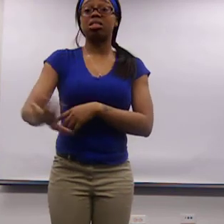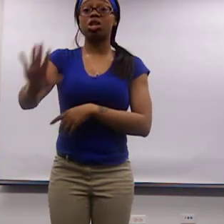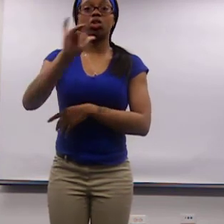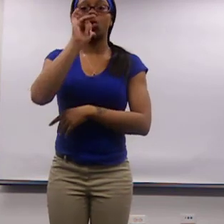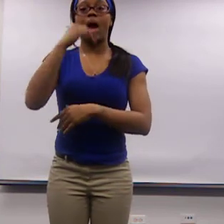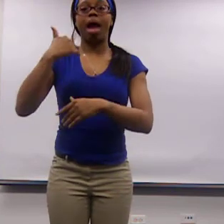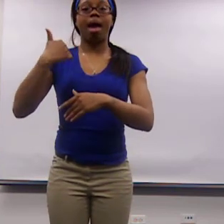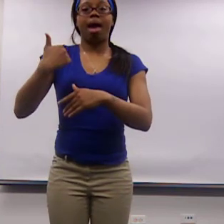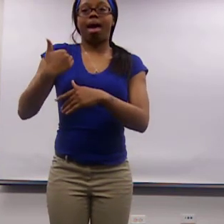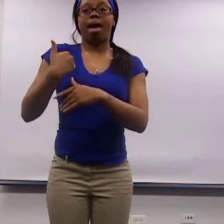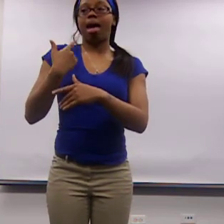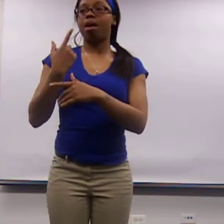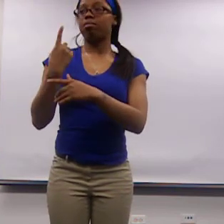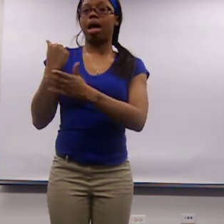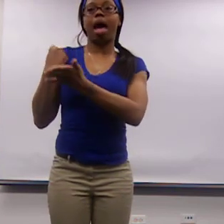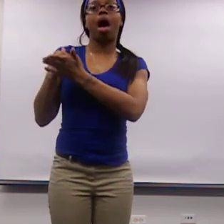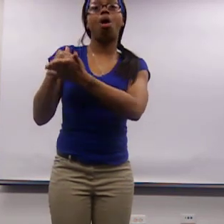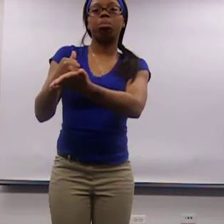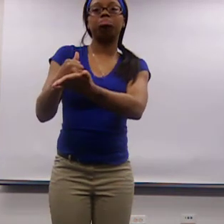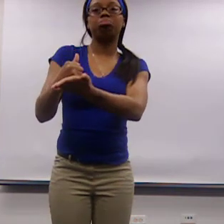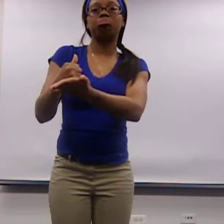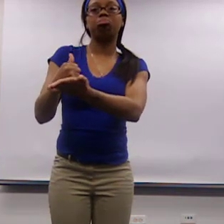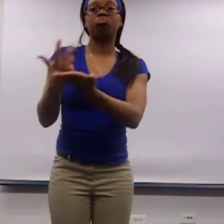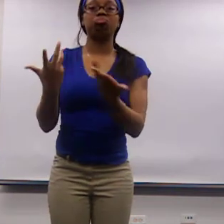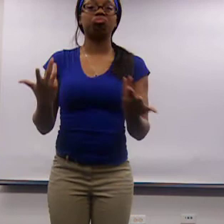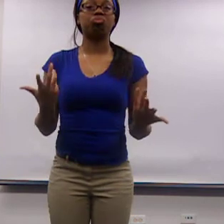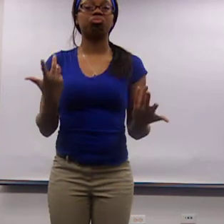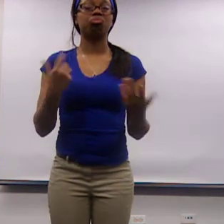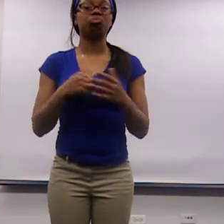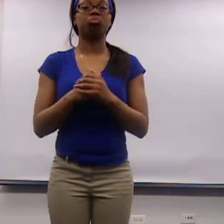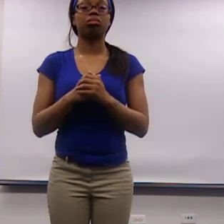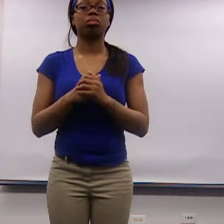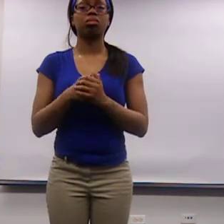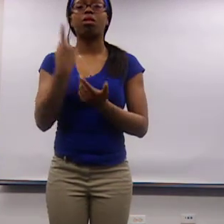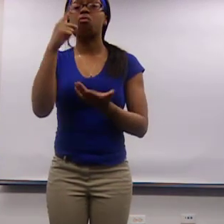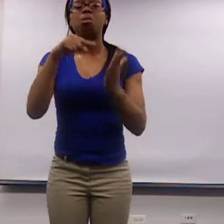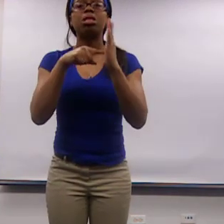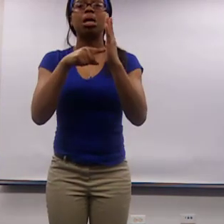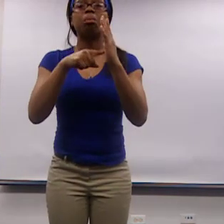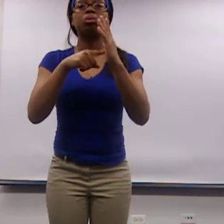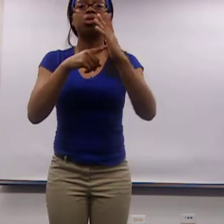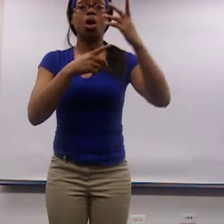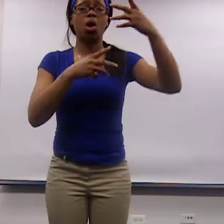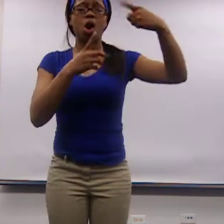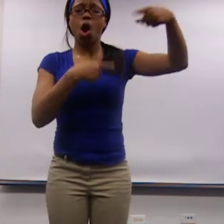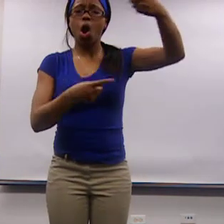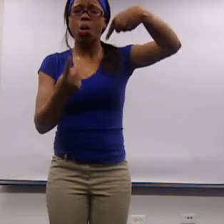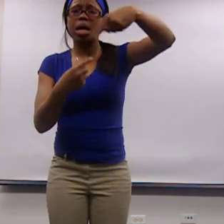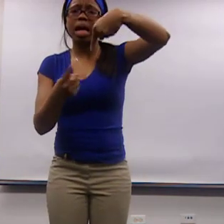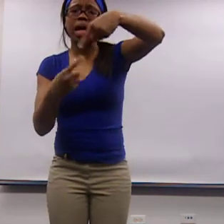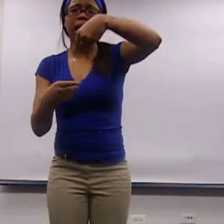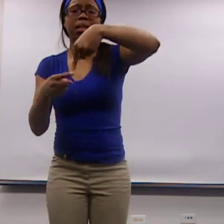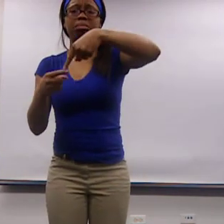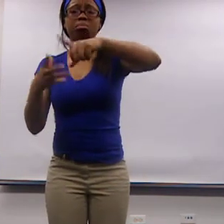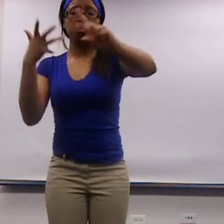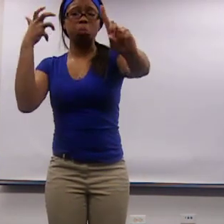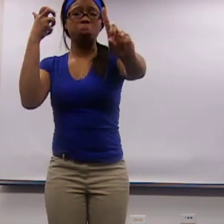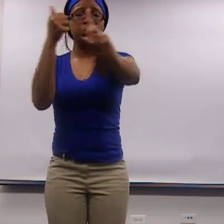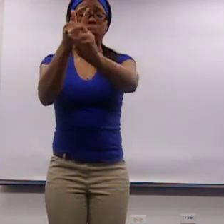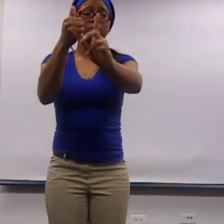So what happens is, for example, say a hurricane hits, that 911 center is destroyed. All